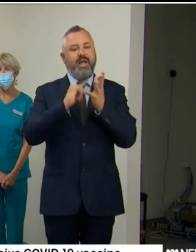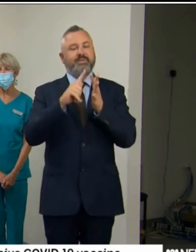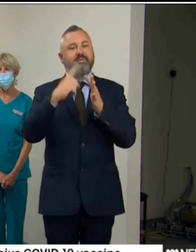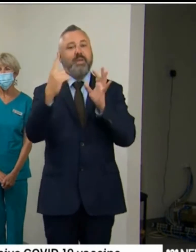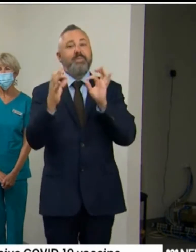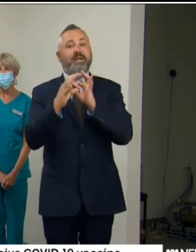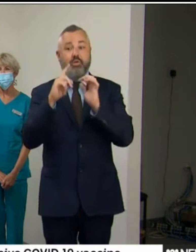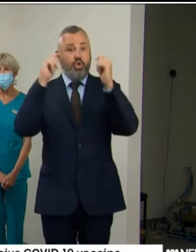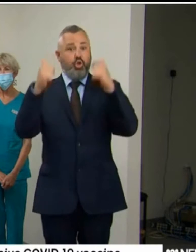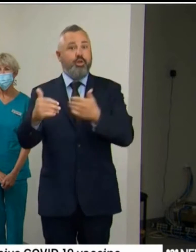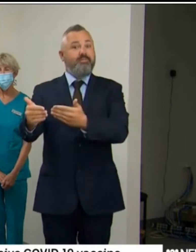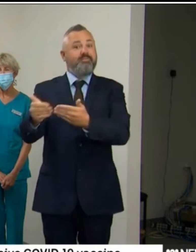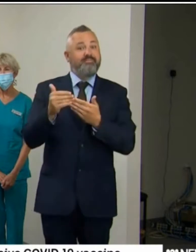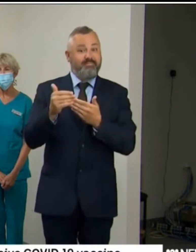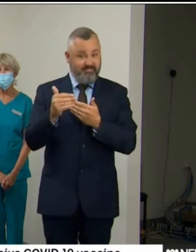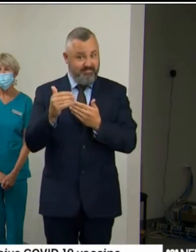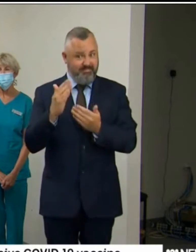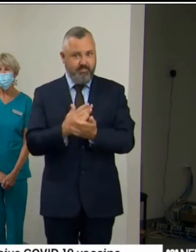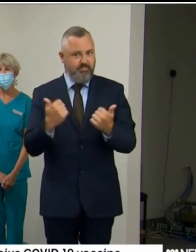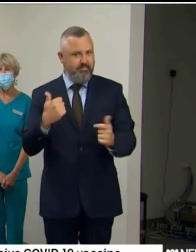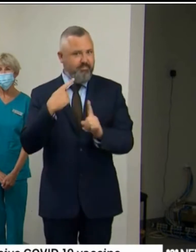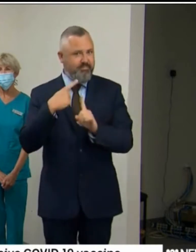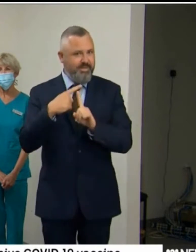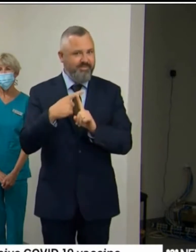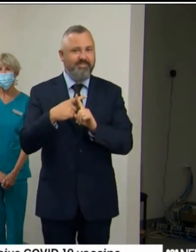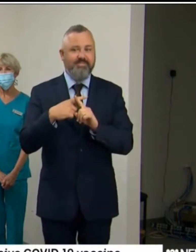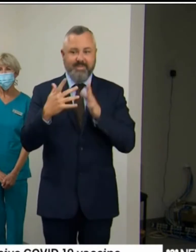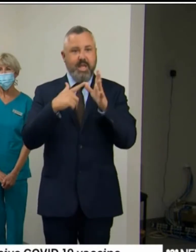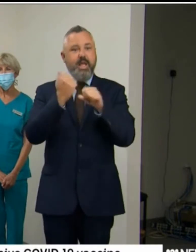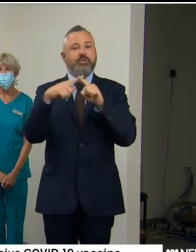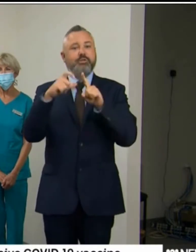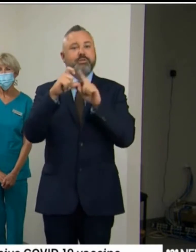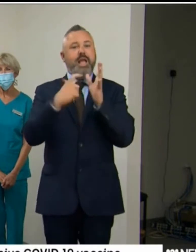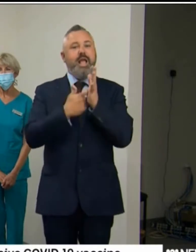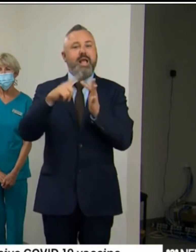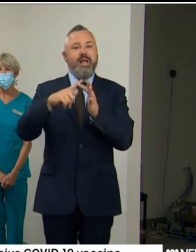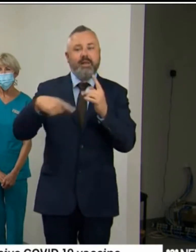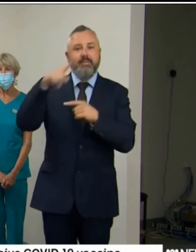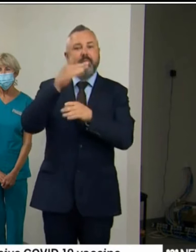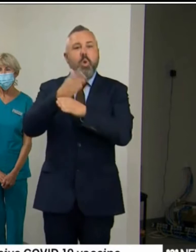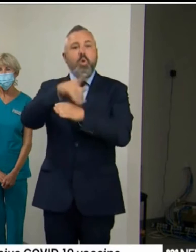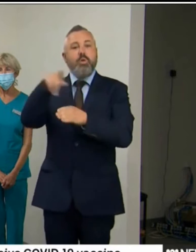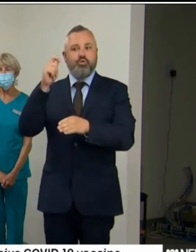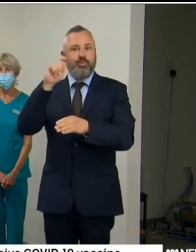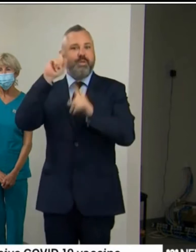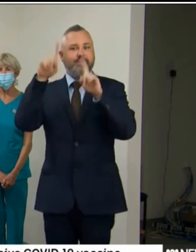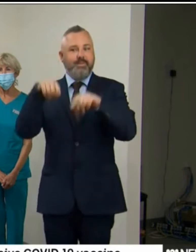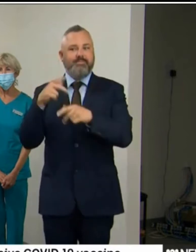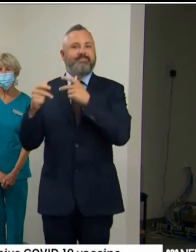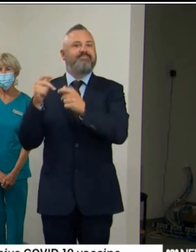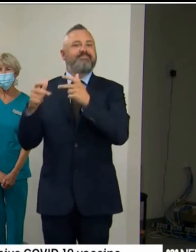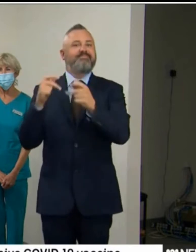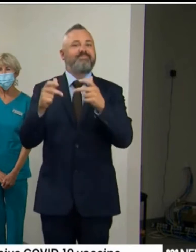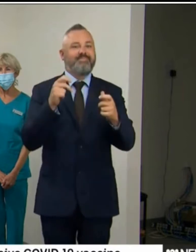great news. The aged care workers will shortly begin to be vaccinated, as we saw the first of them